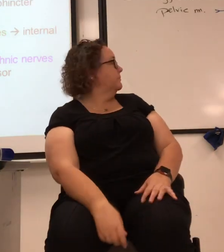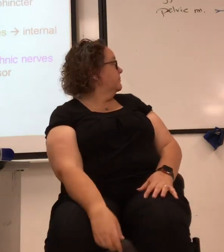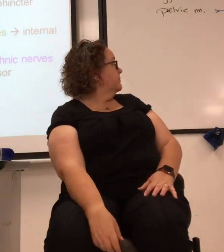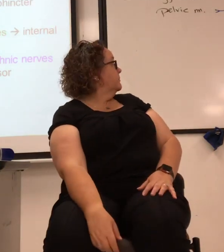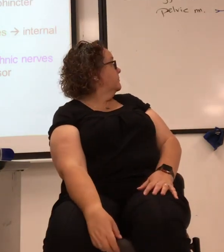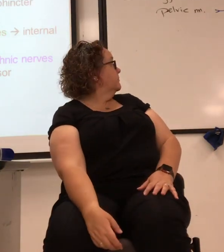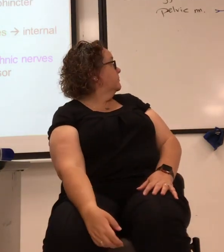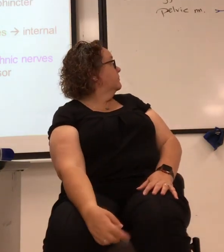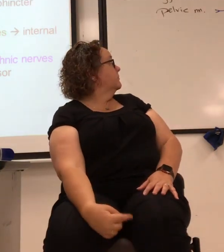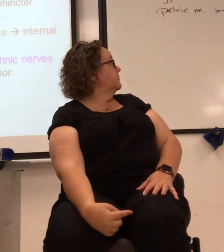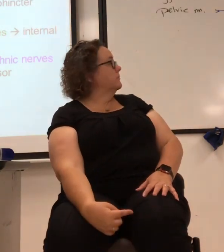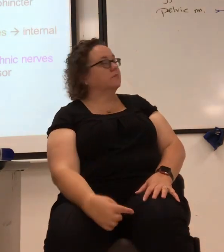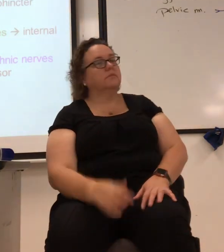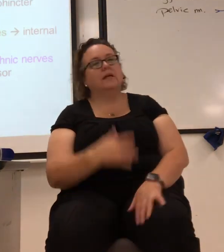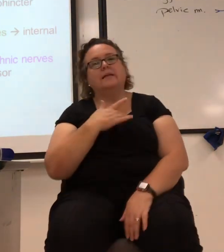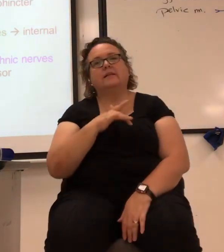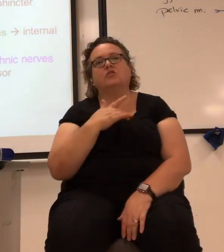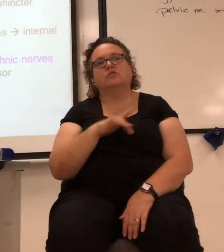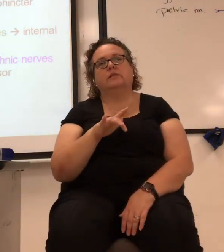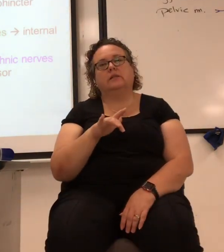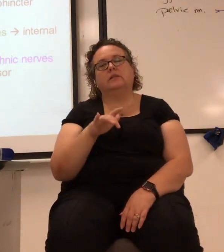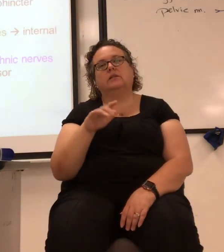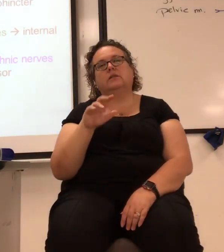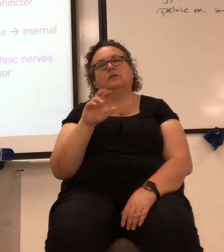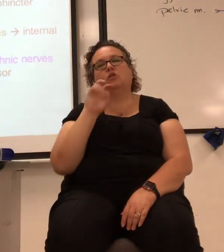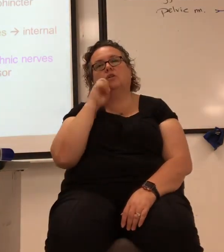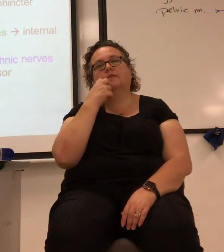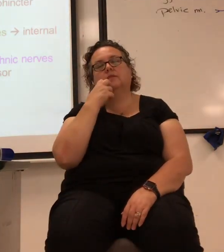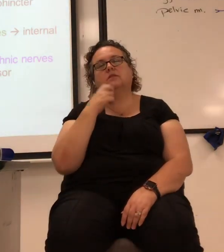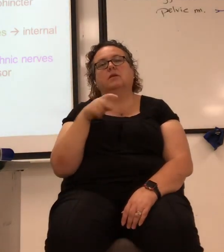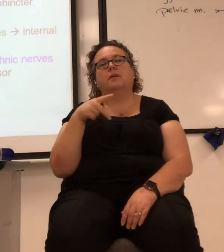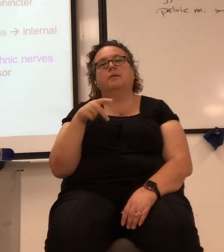So that's the name of the nerves for this reflex.